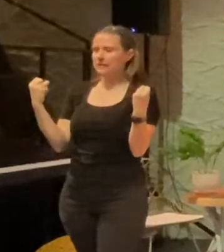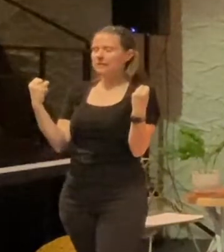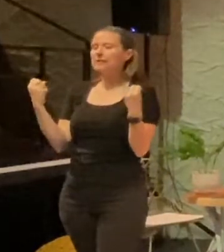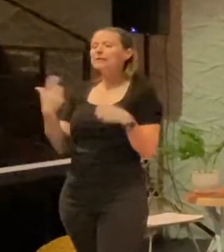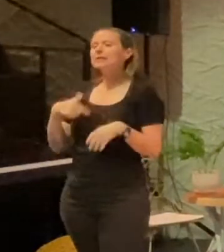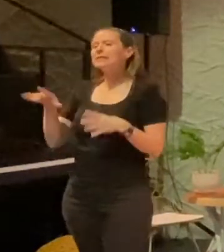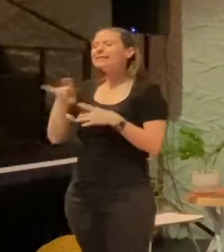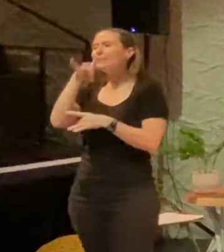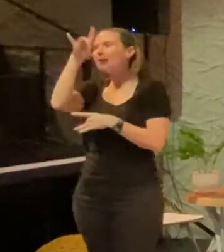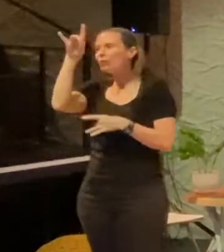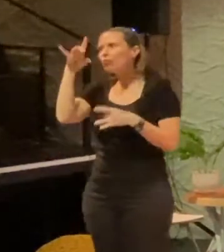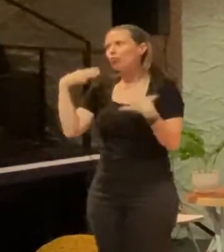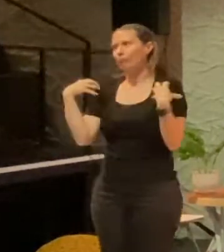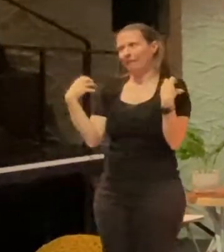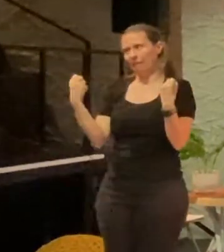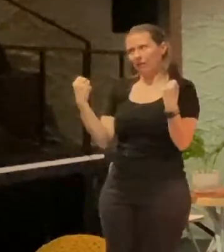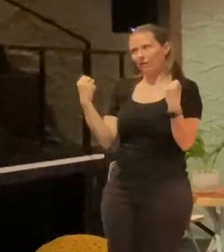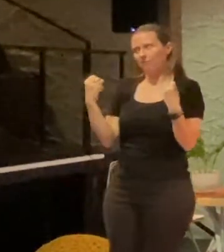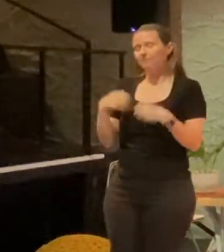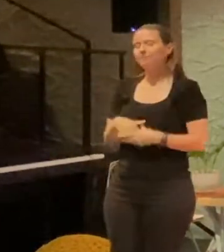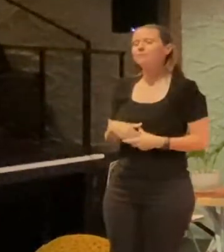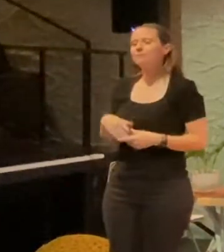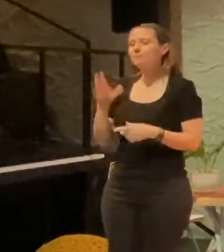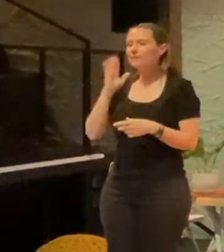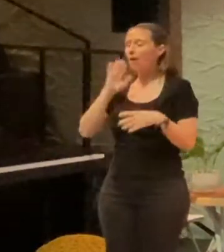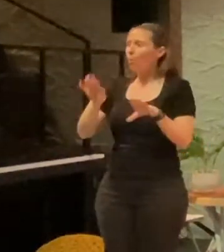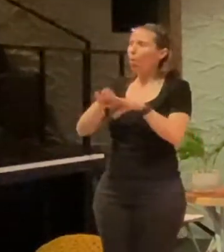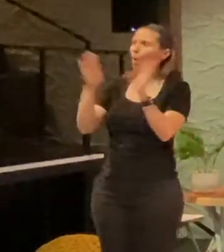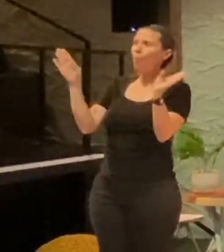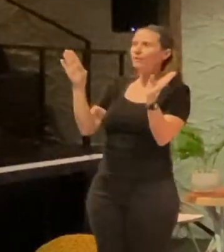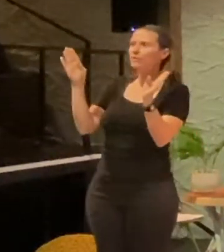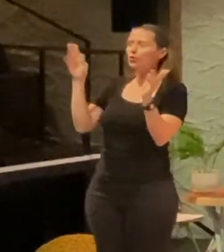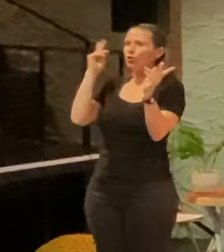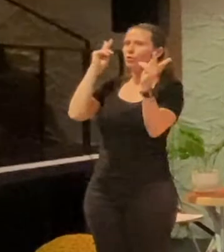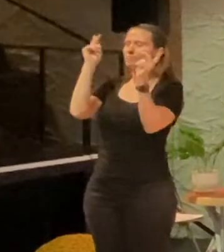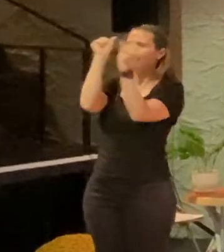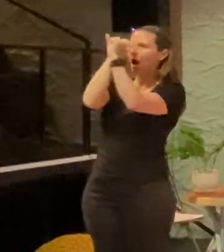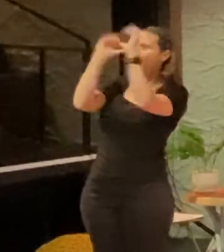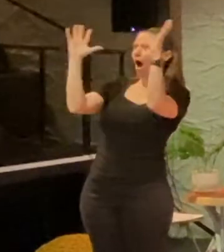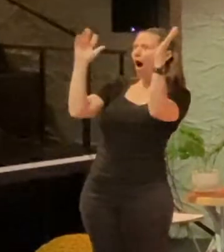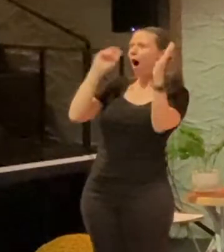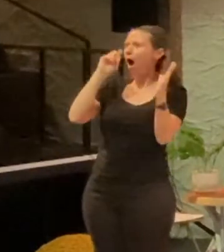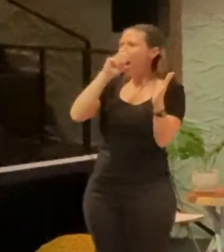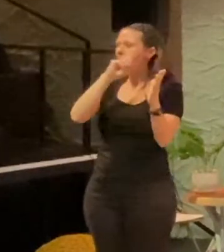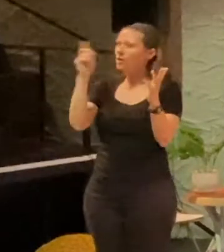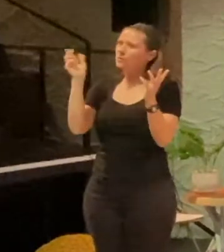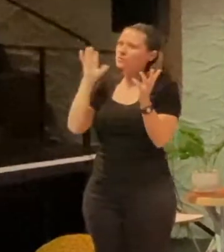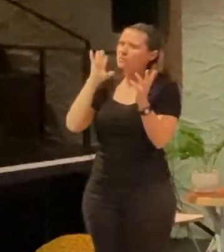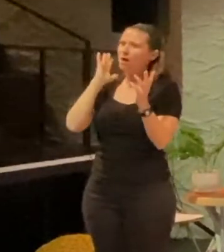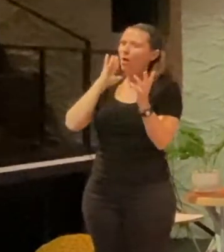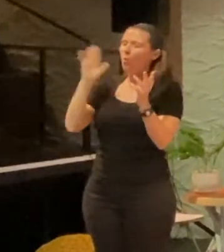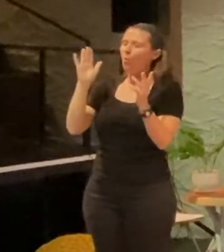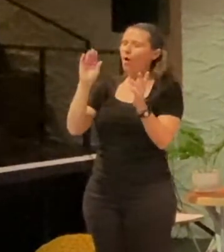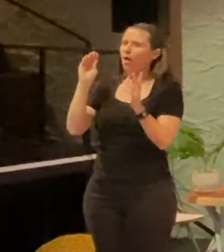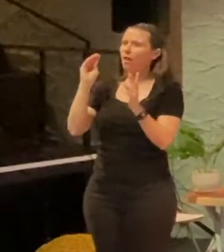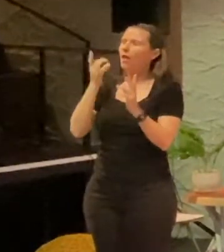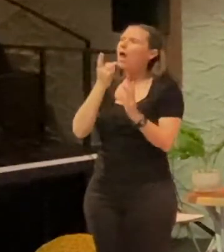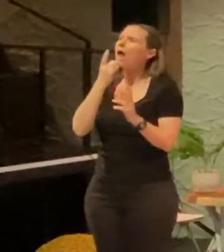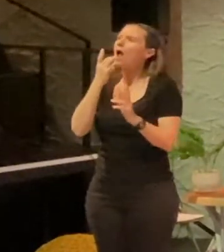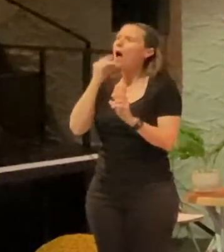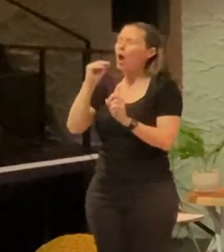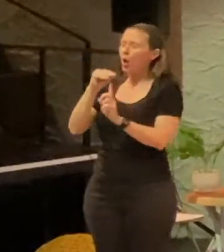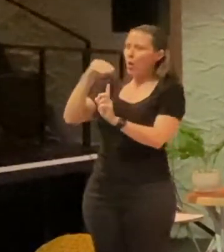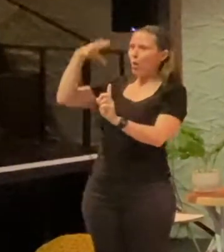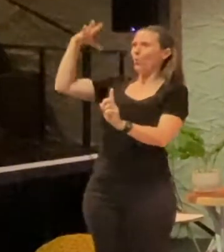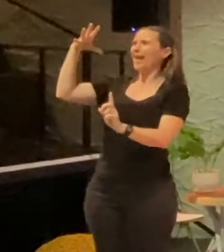A spiritual healing that opens your eyes, that illuminates how you view life,